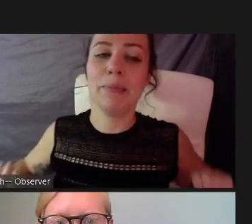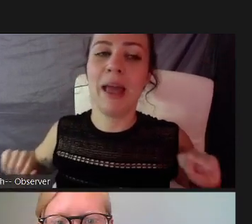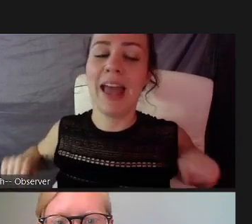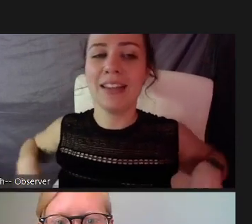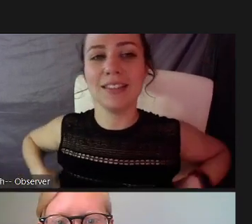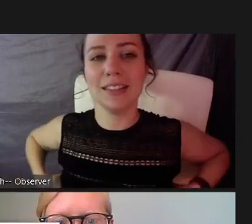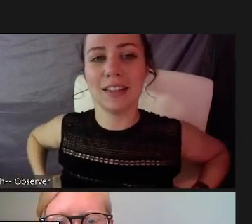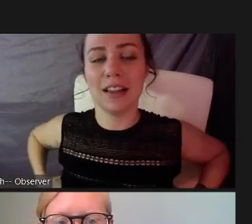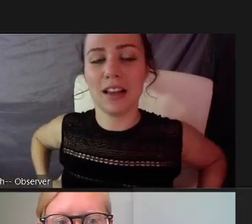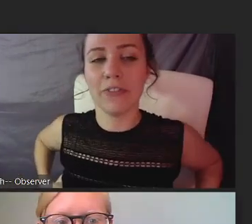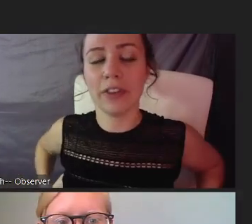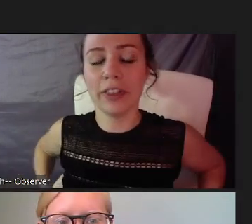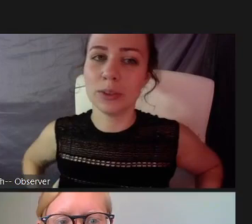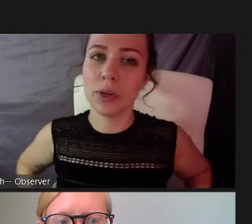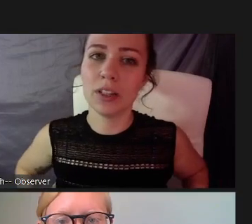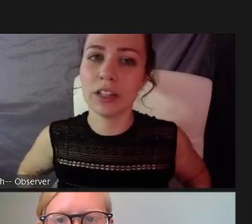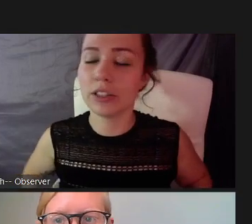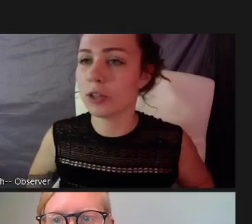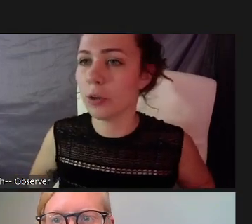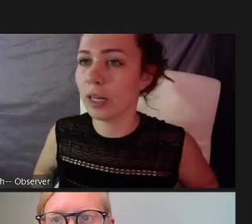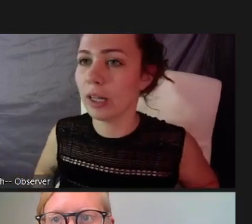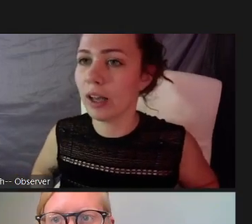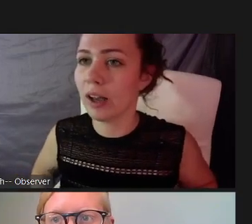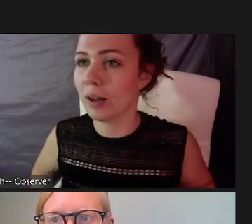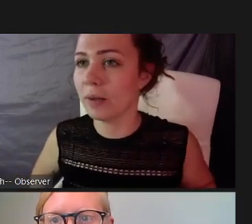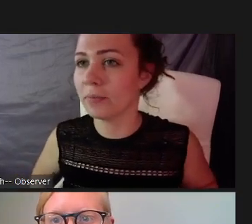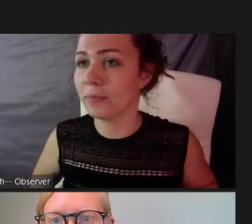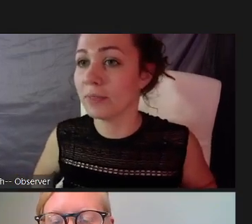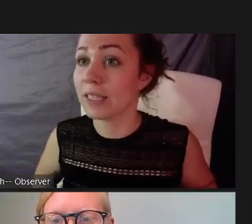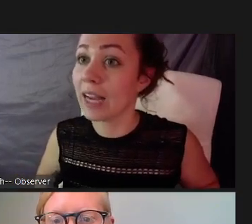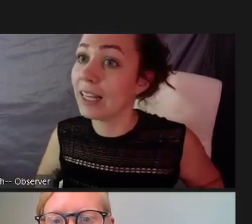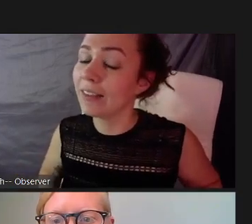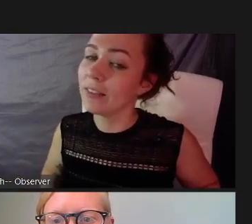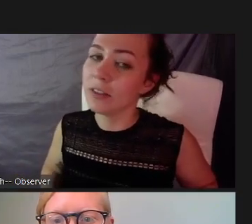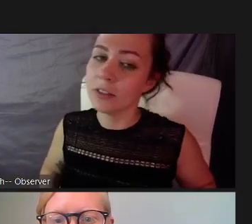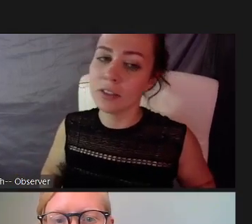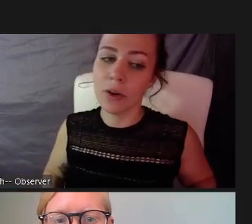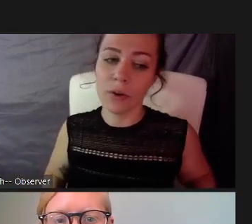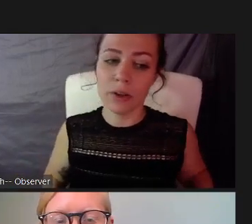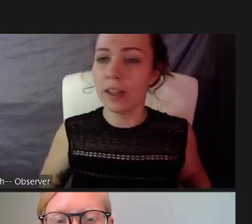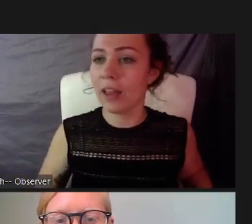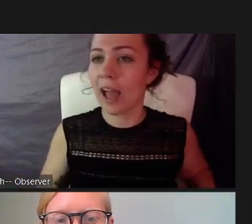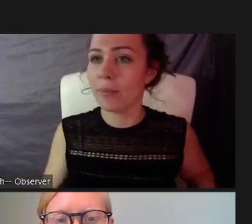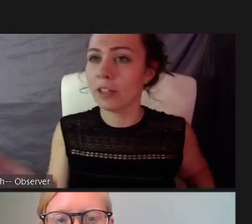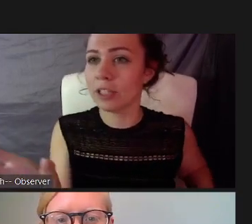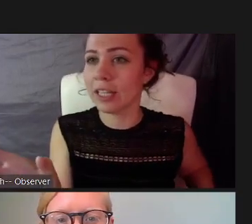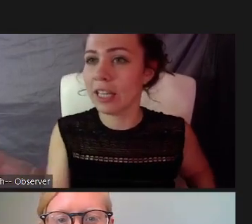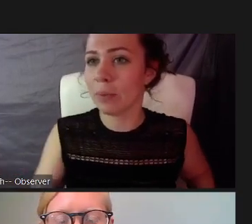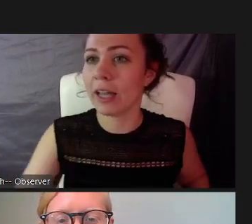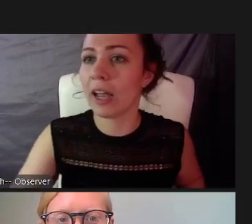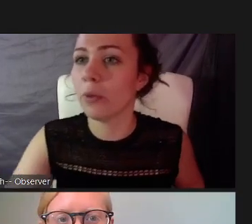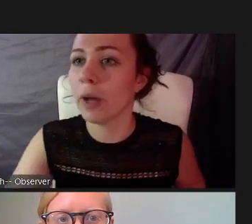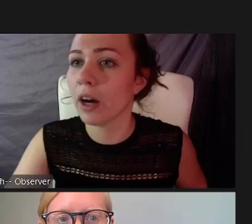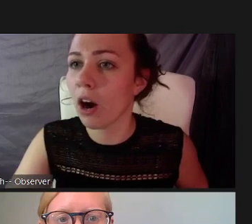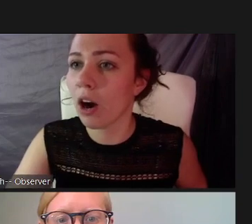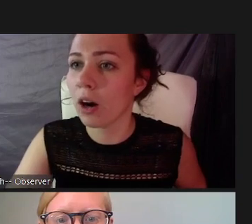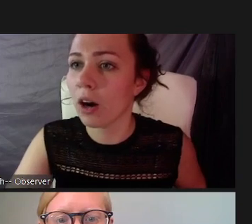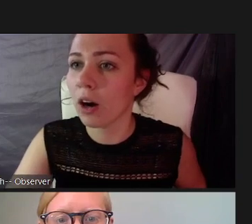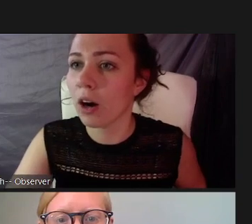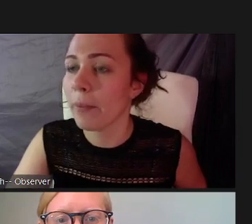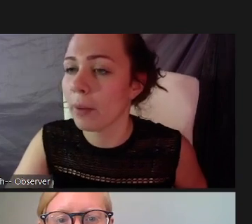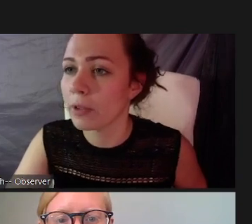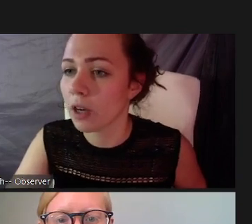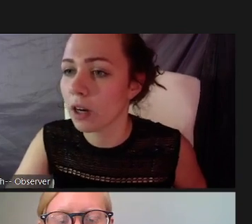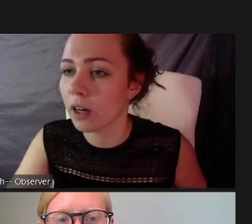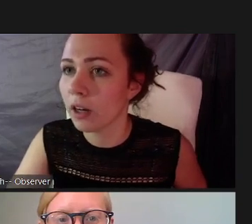it depends. For this one, there's nobody signing. So I'm just gonna keep it kind of where